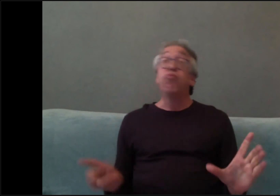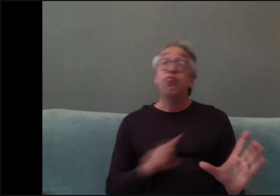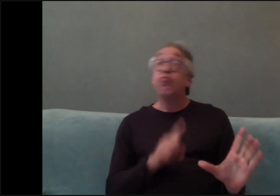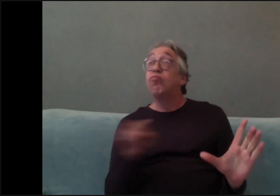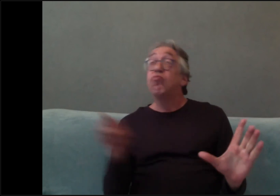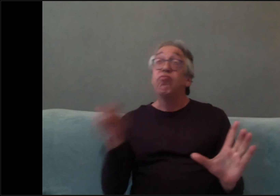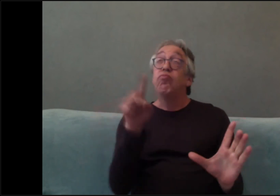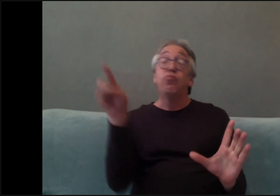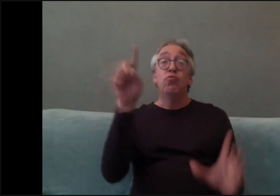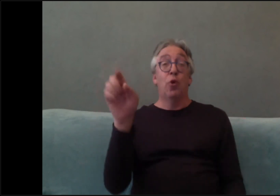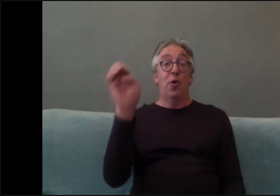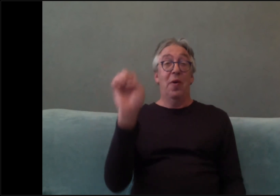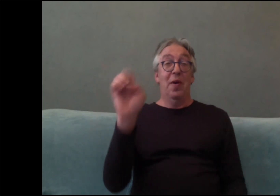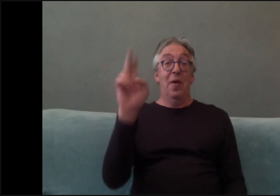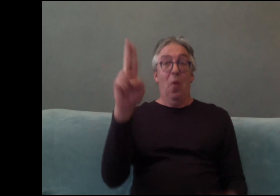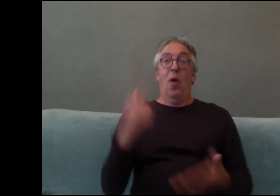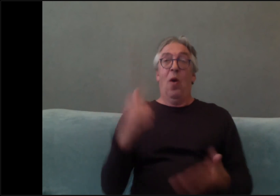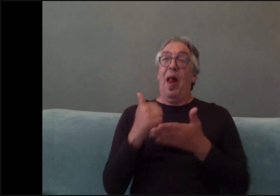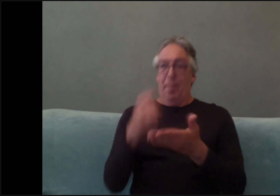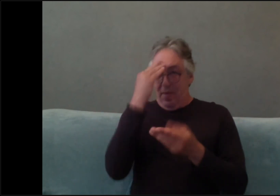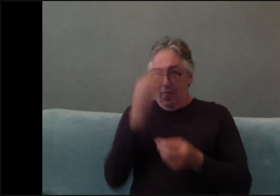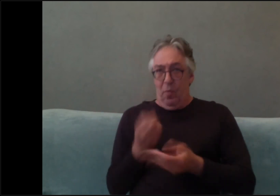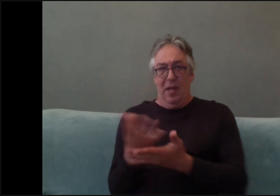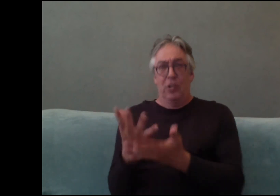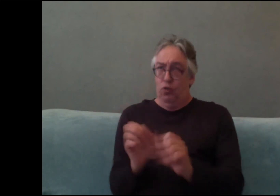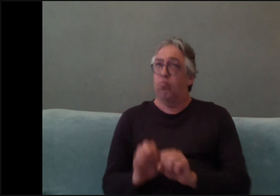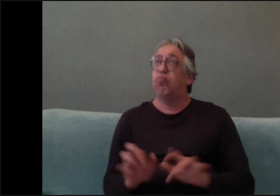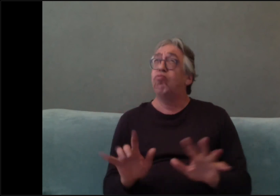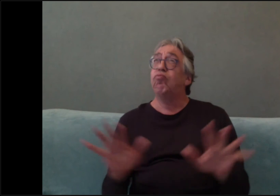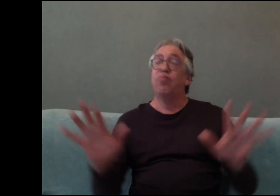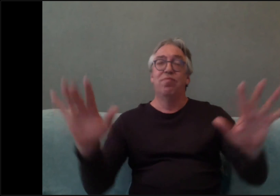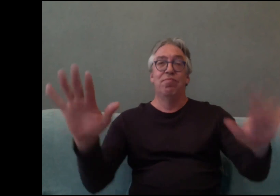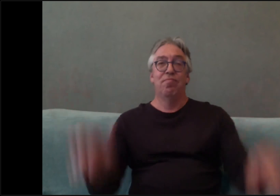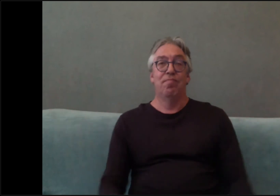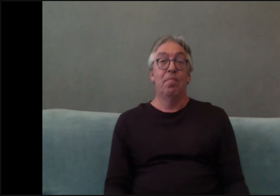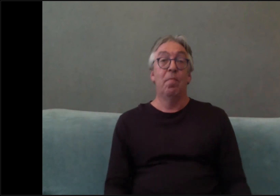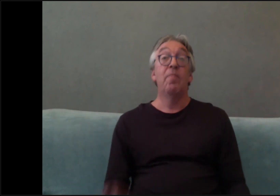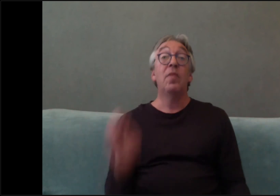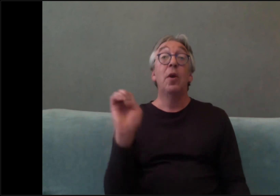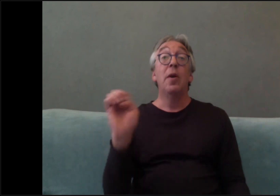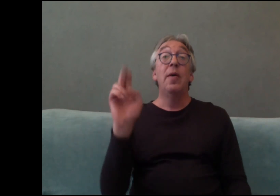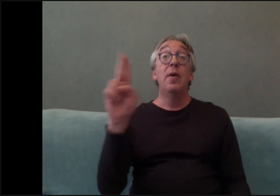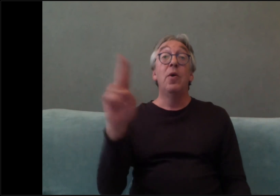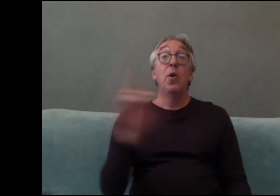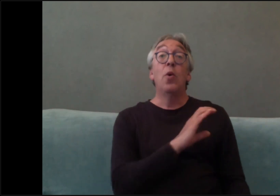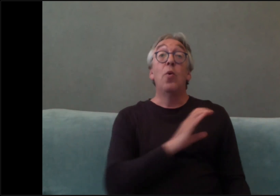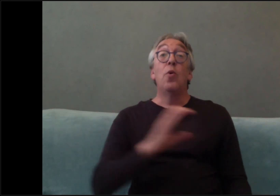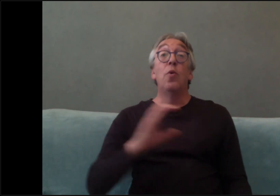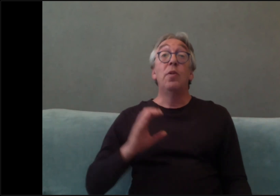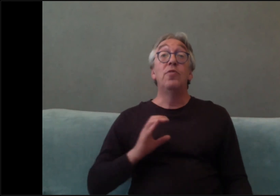Next, I also want to mention the European Commission recommendation about active inclusion from